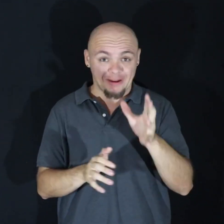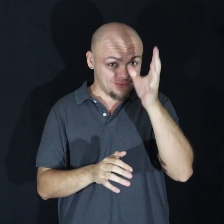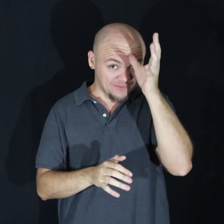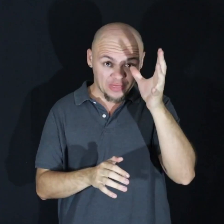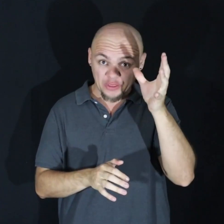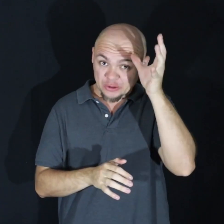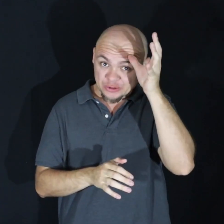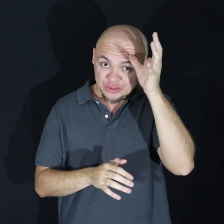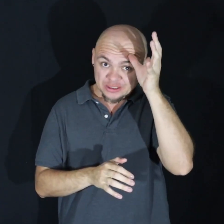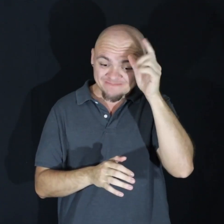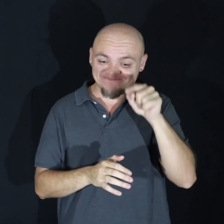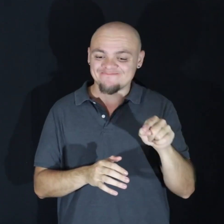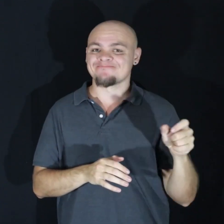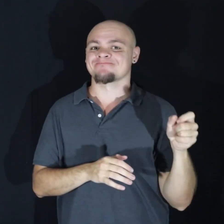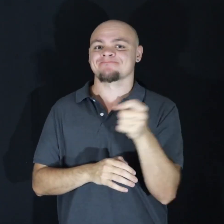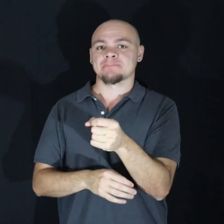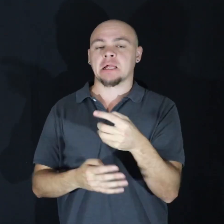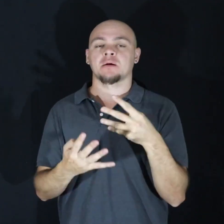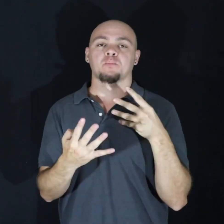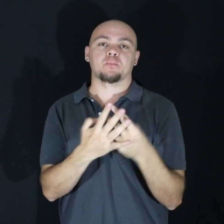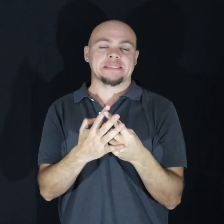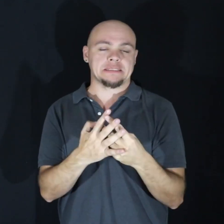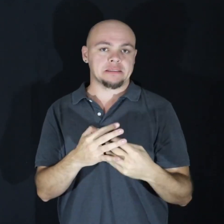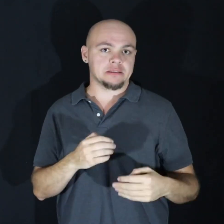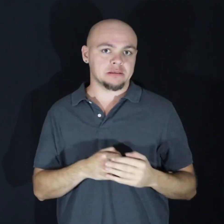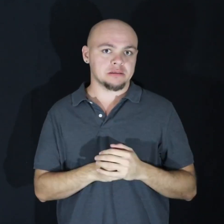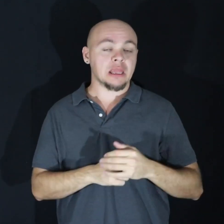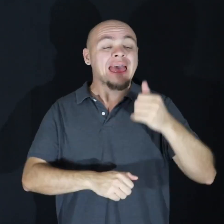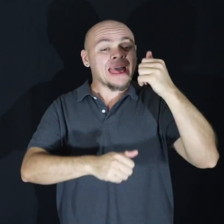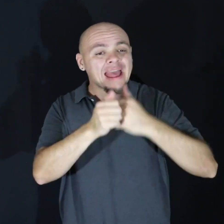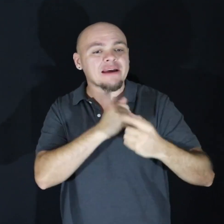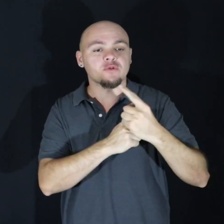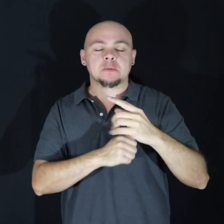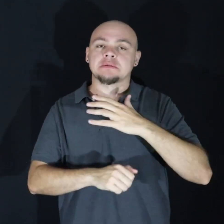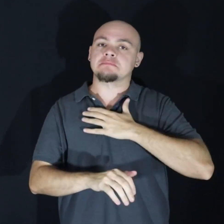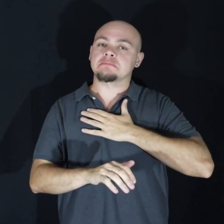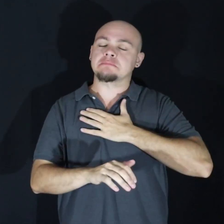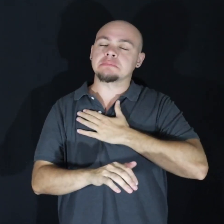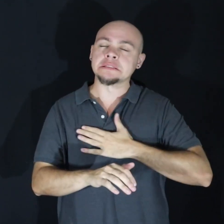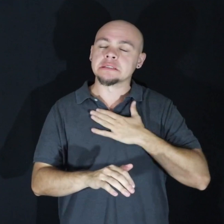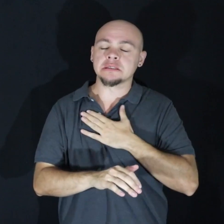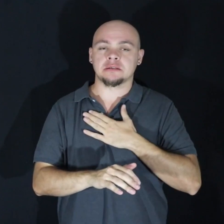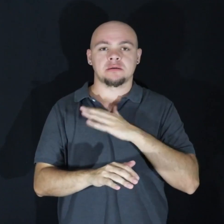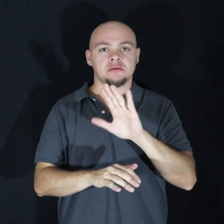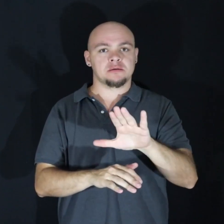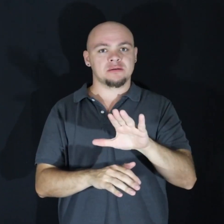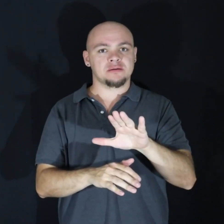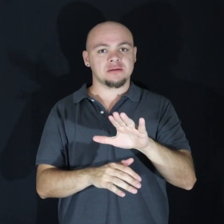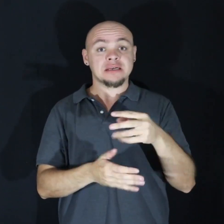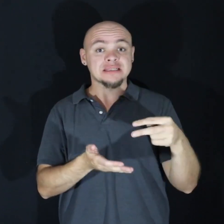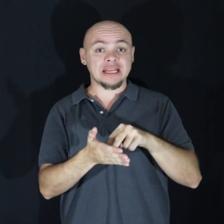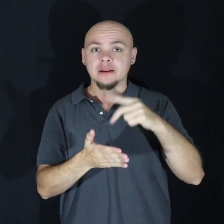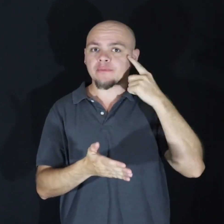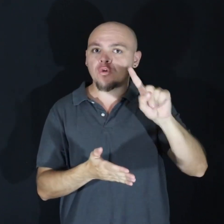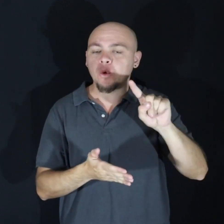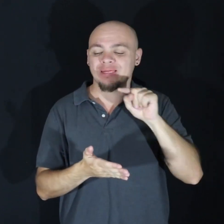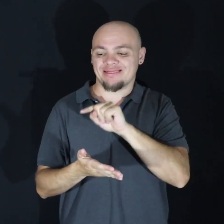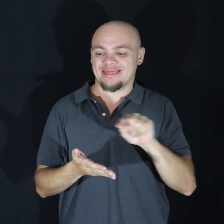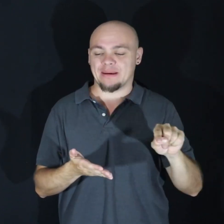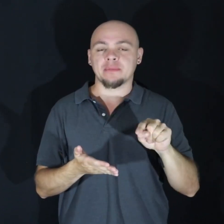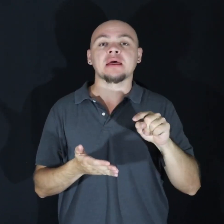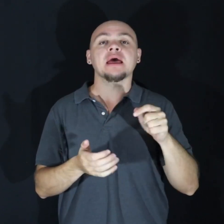who were incarcerated. Everyone, please stand for them and